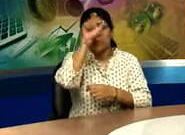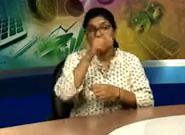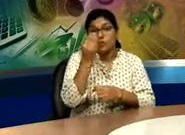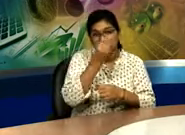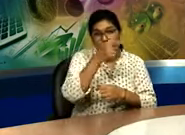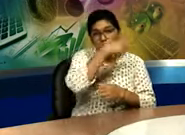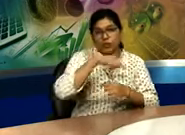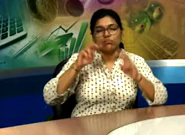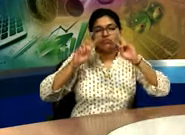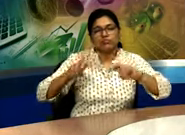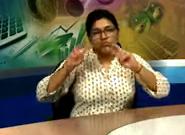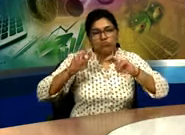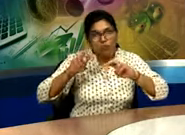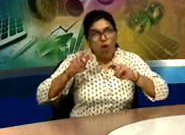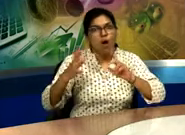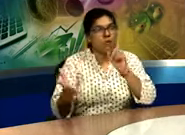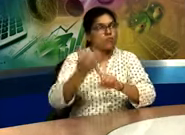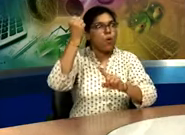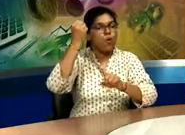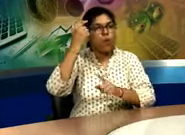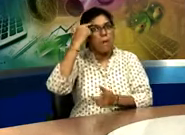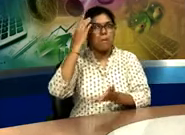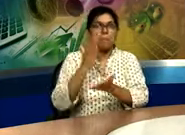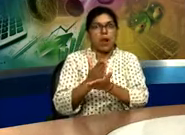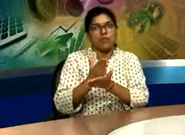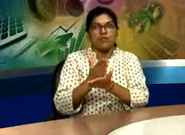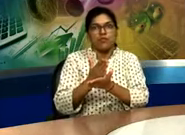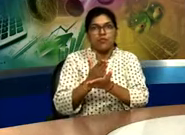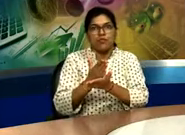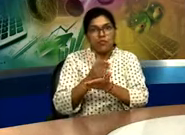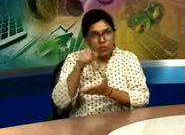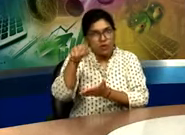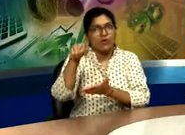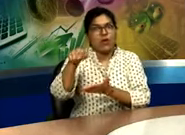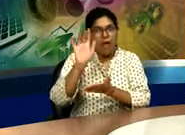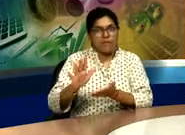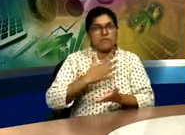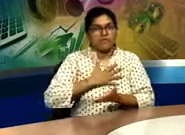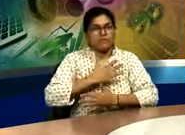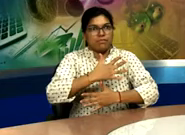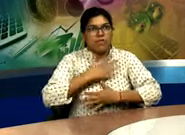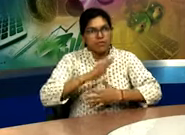Mars is one of the planets where some scientists